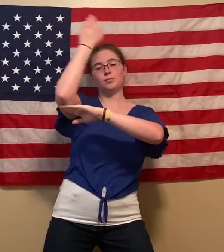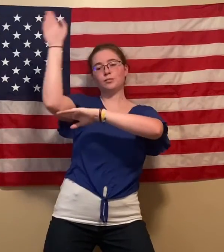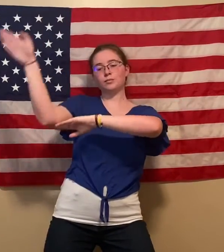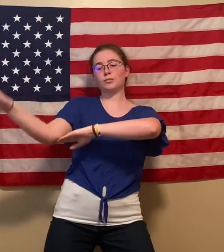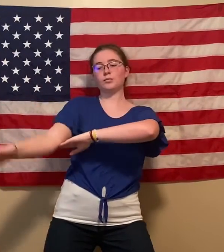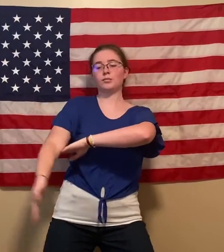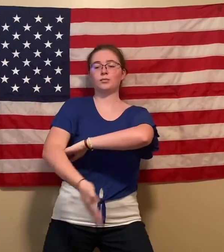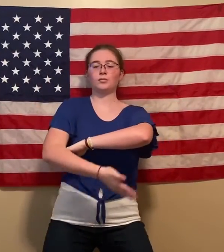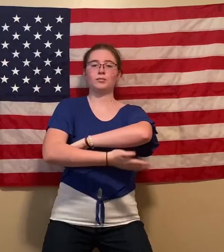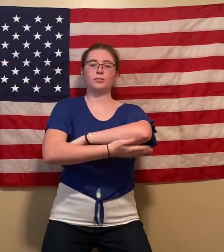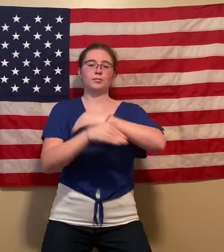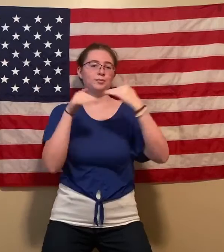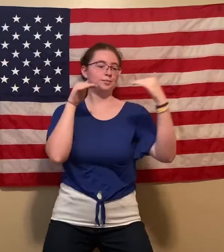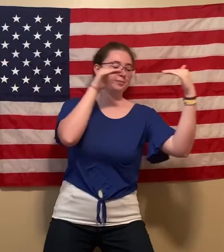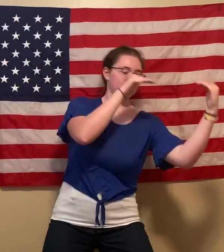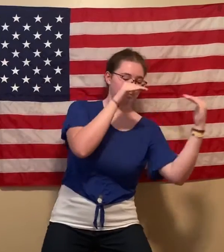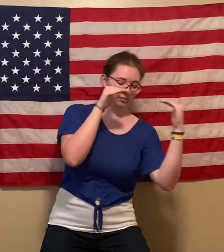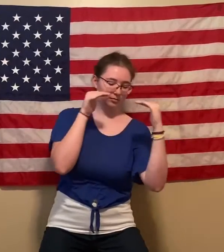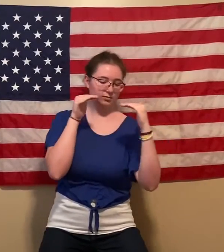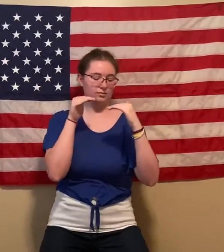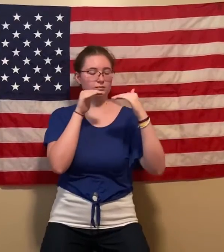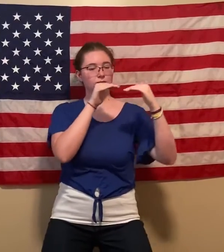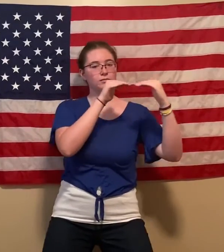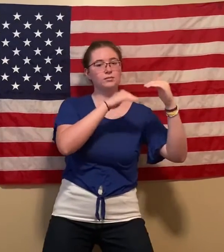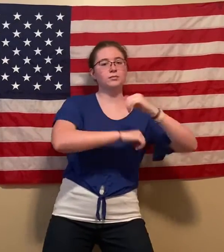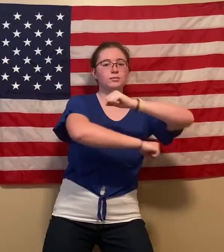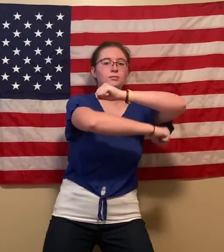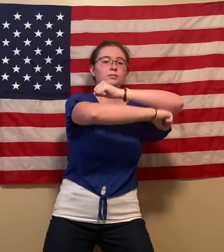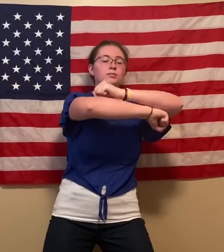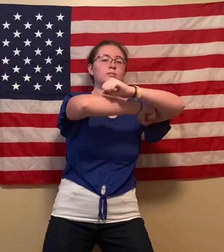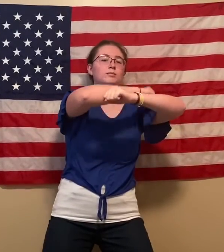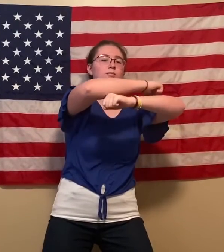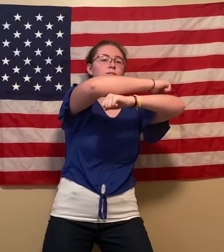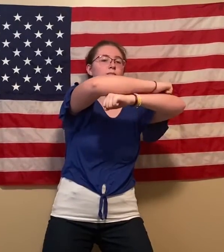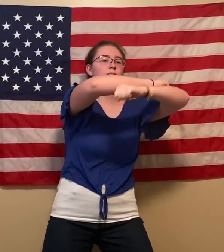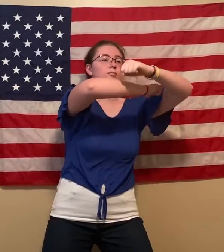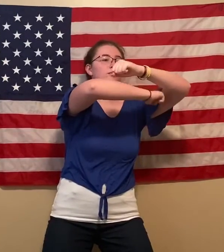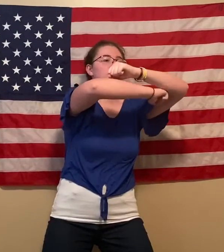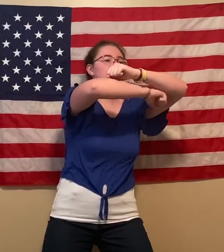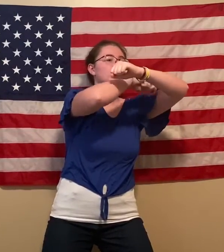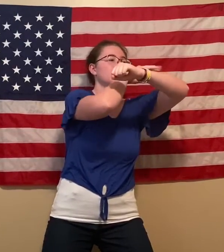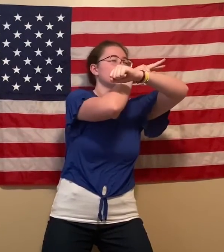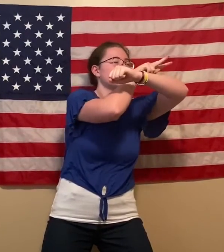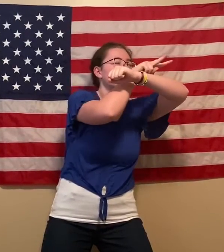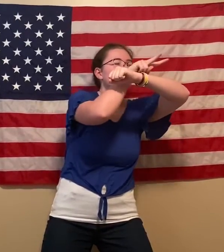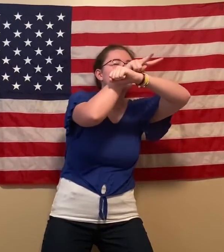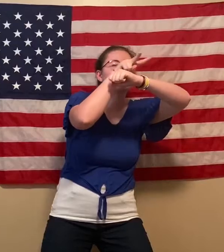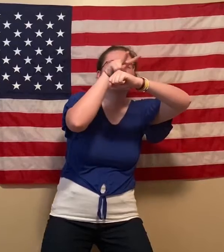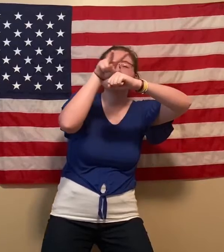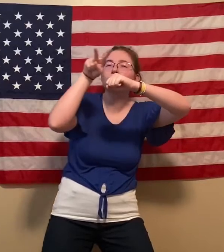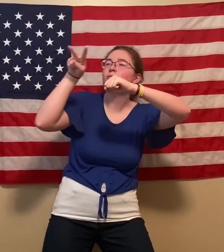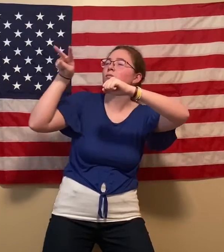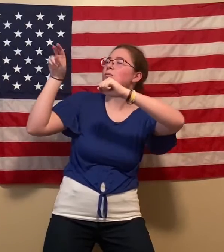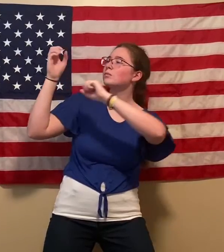perilous fight O'er the ramparts we watched were